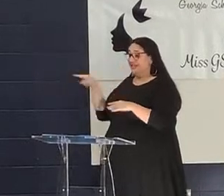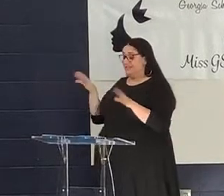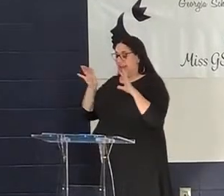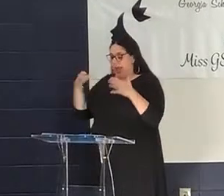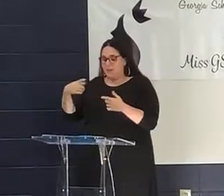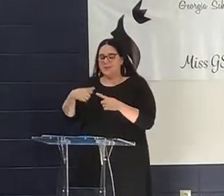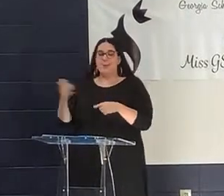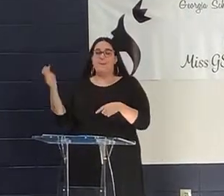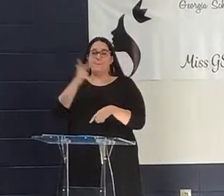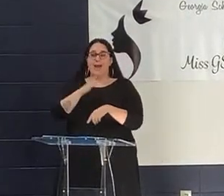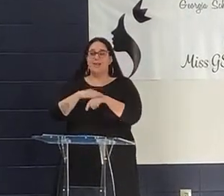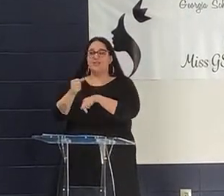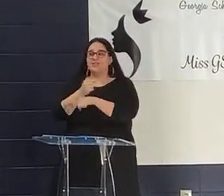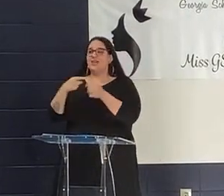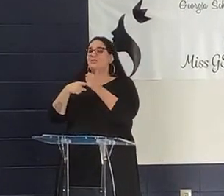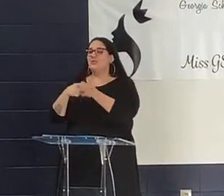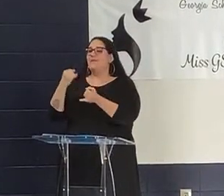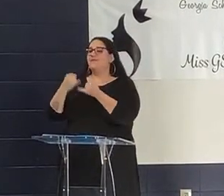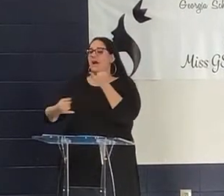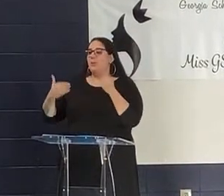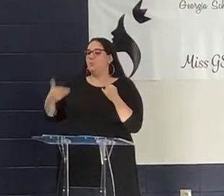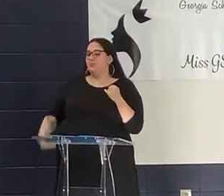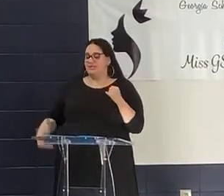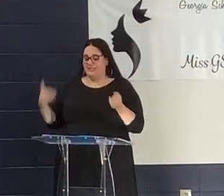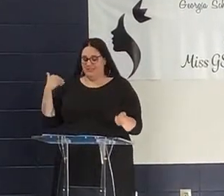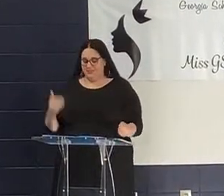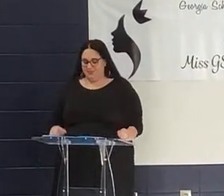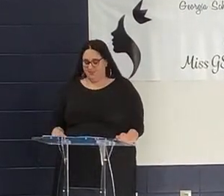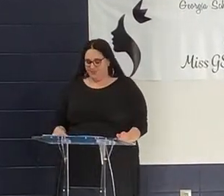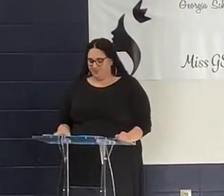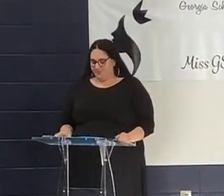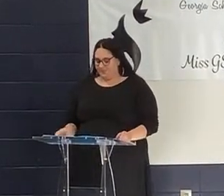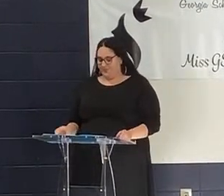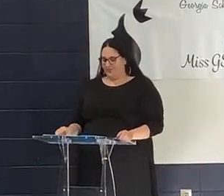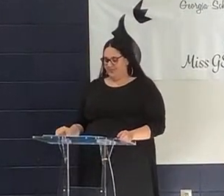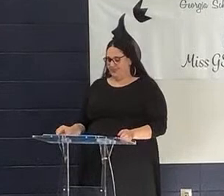Now we're going to ask all the girls from this category to come back on stage for a final presentation.